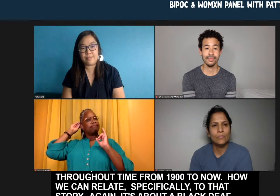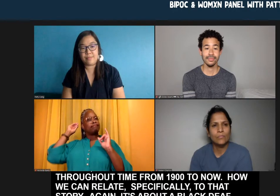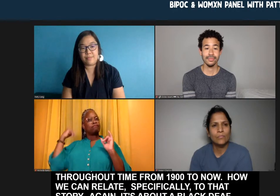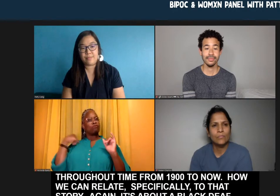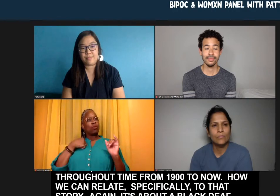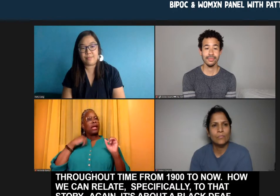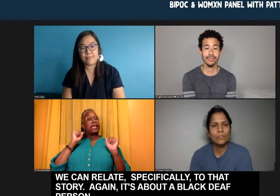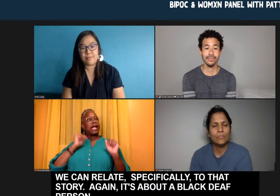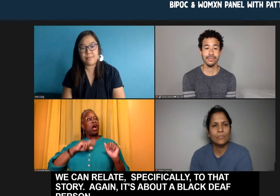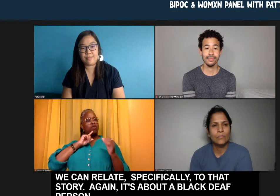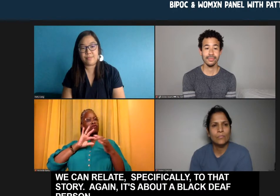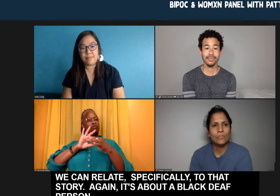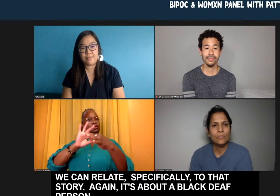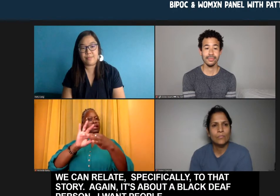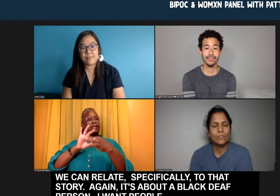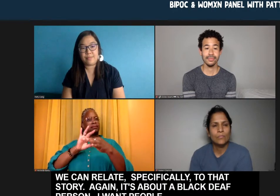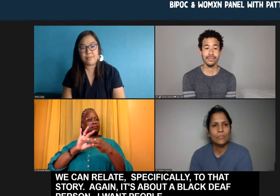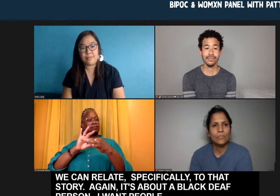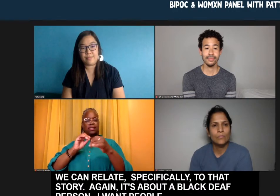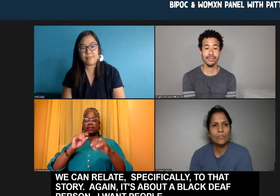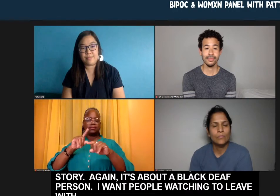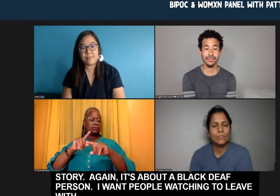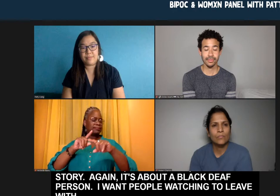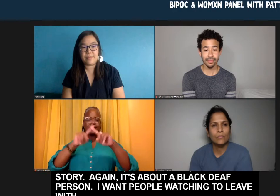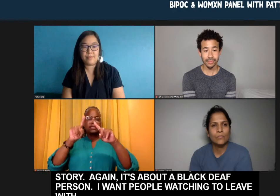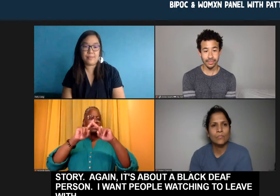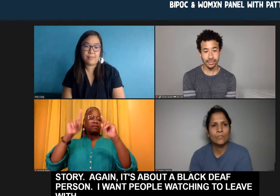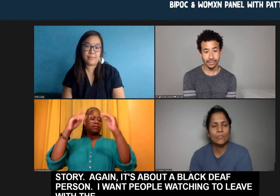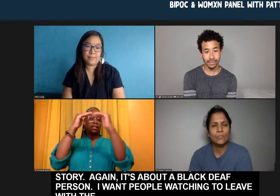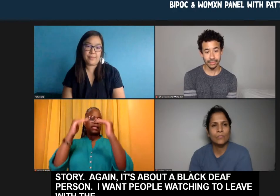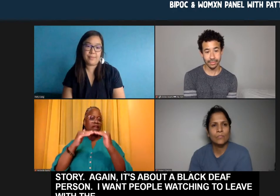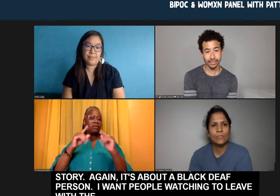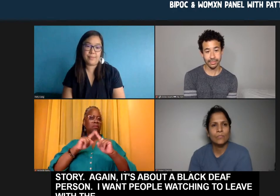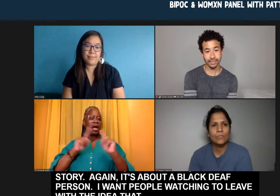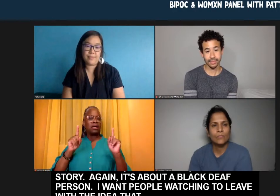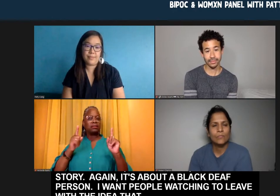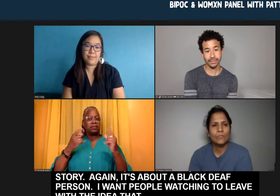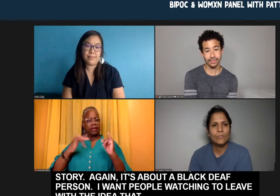to leave with the idea that we can relate.